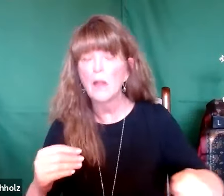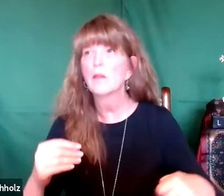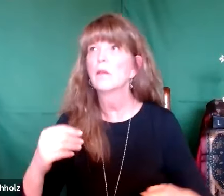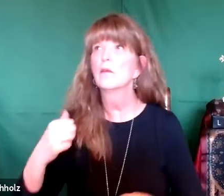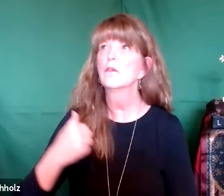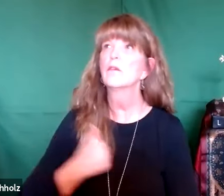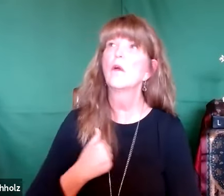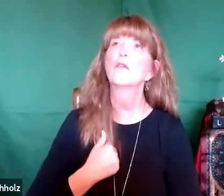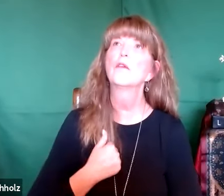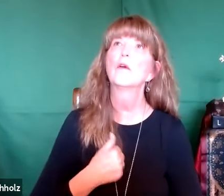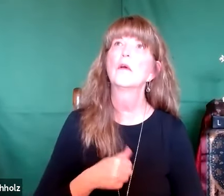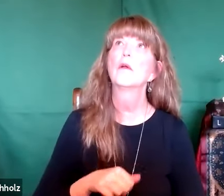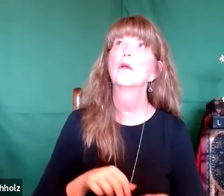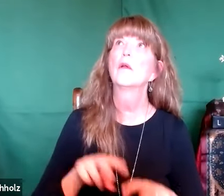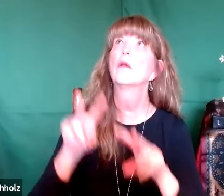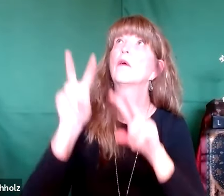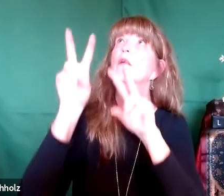knew the temple curtain had torn,